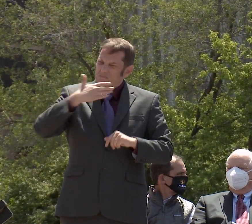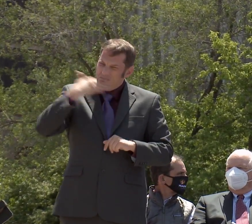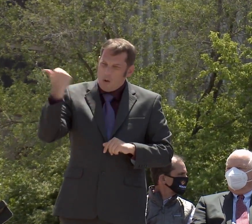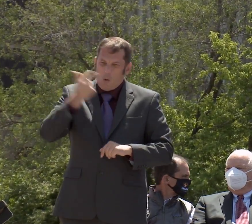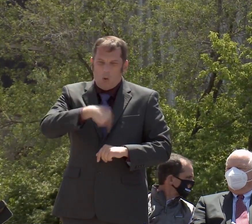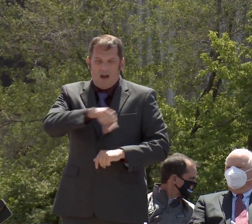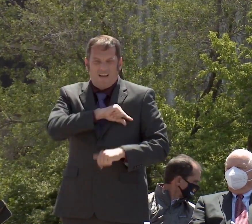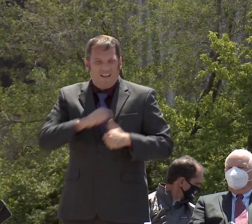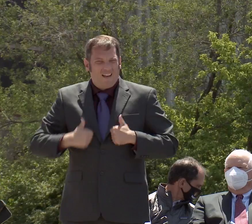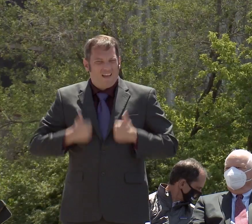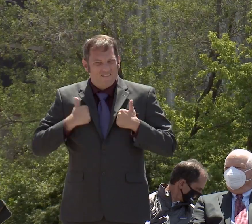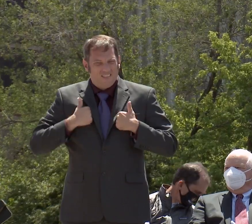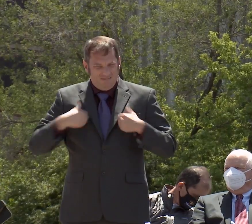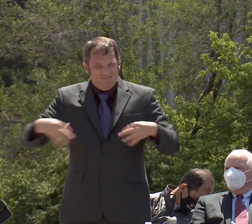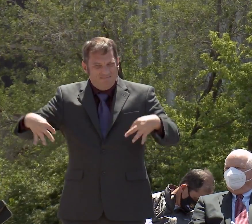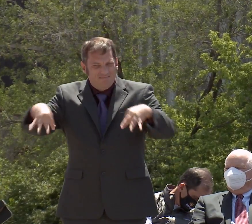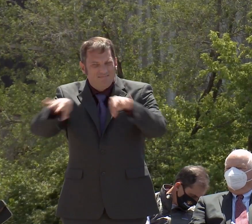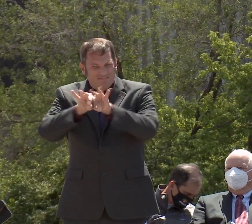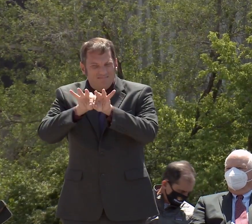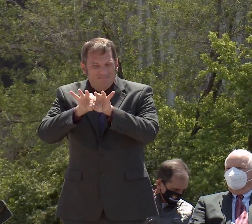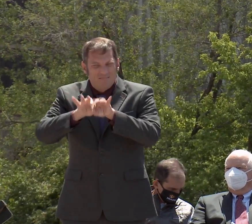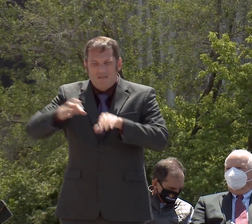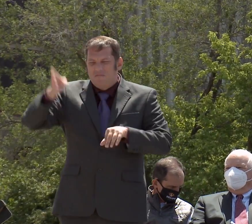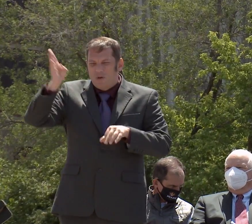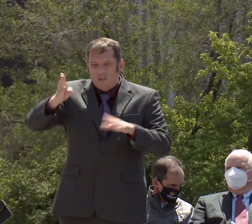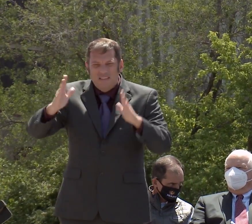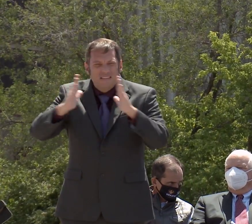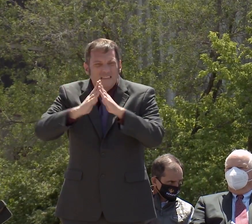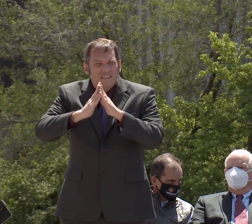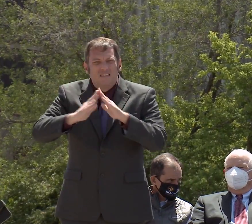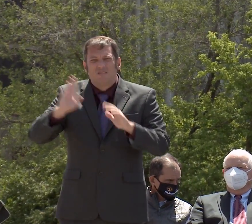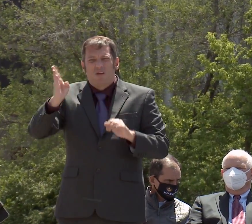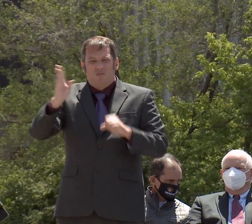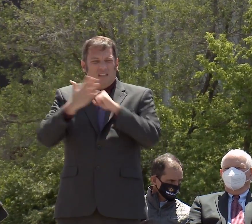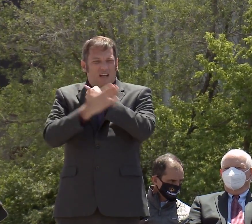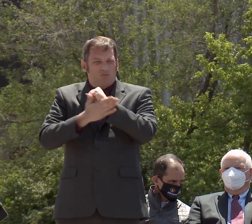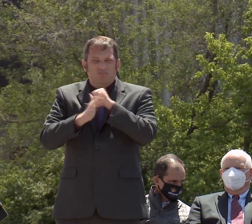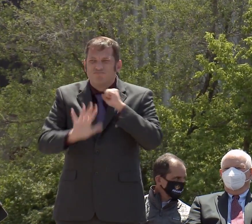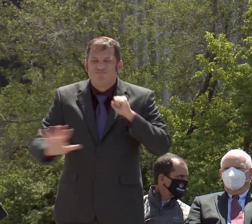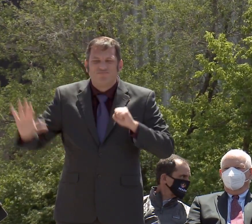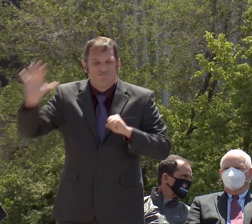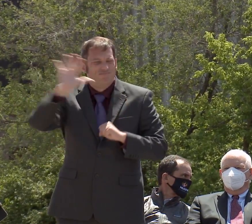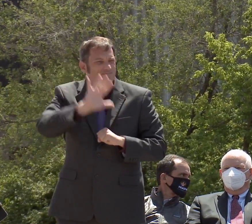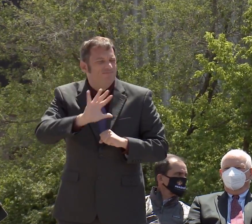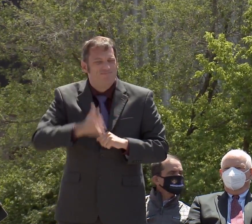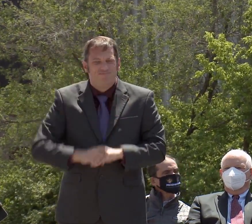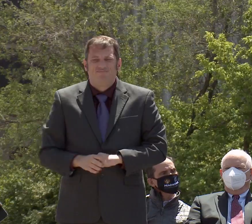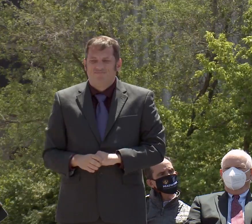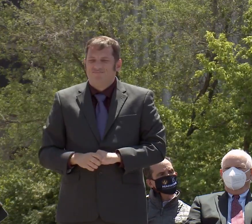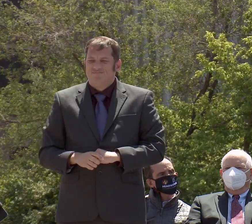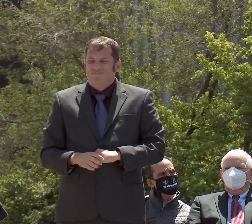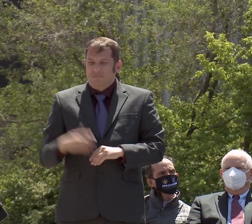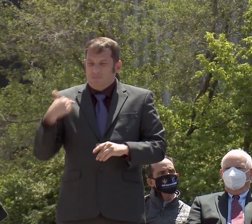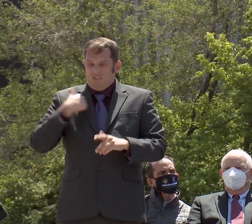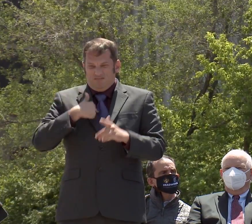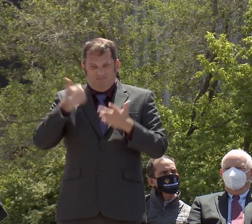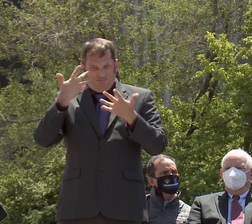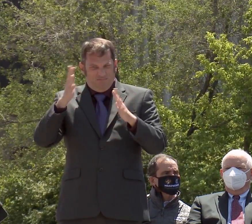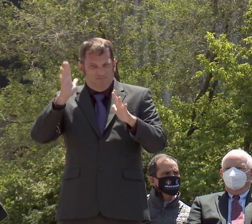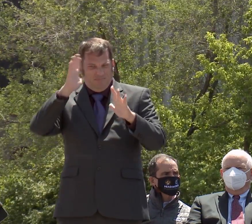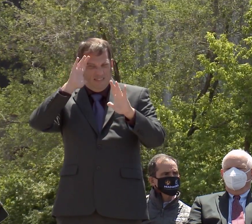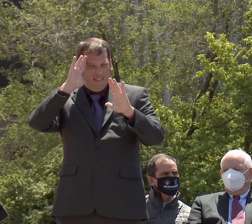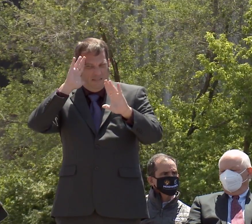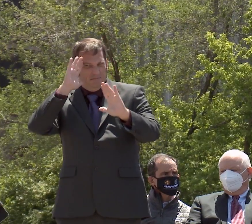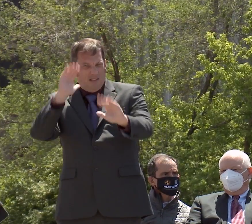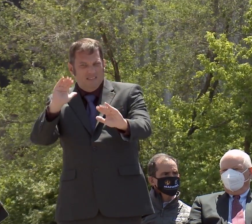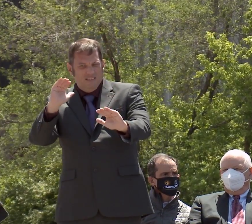Baltimore area. Because all of us expect and want to make